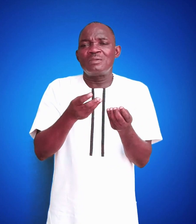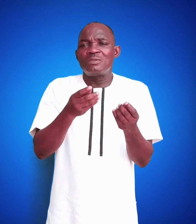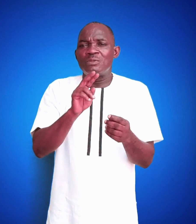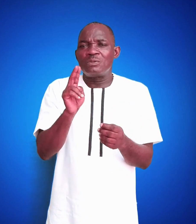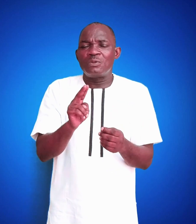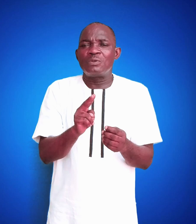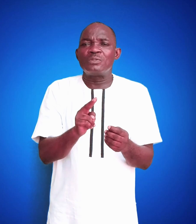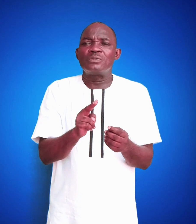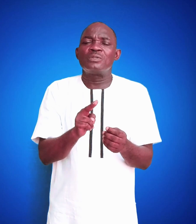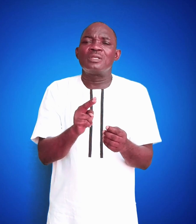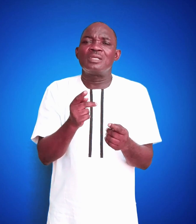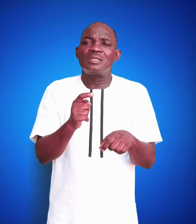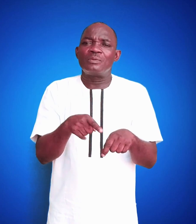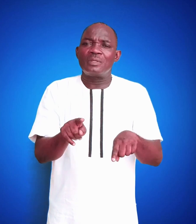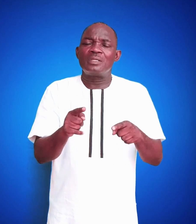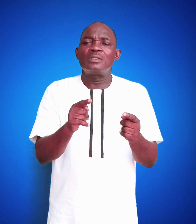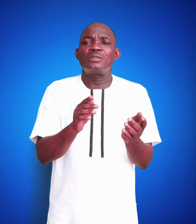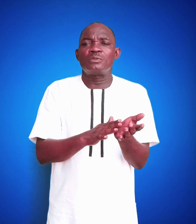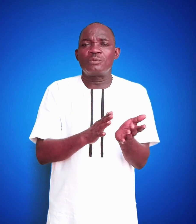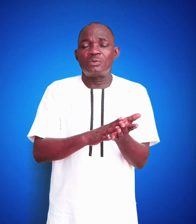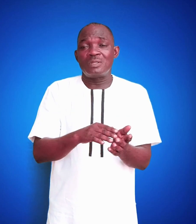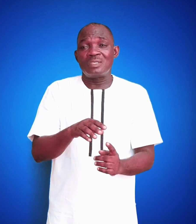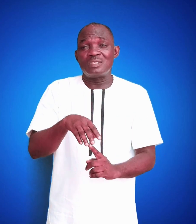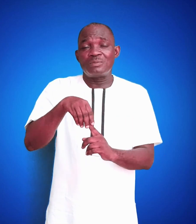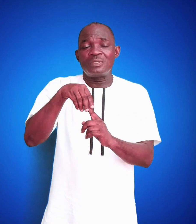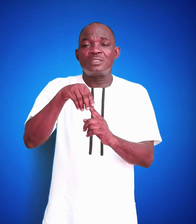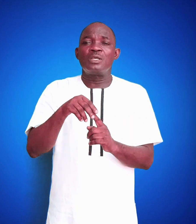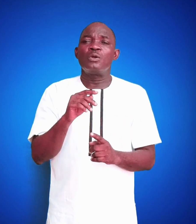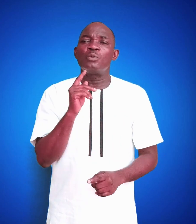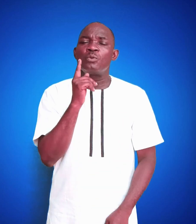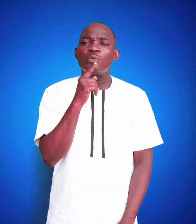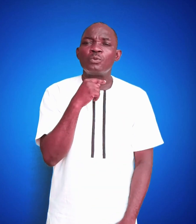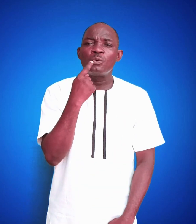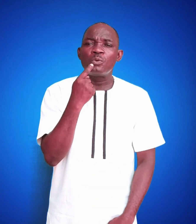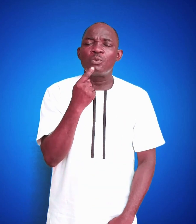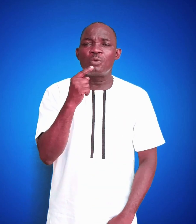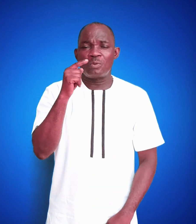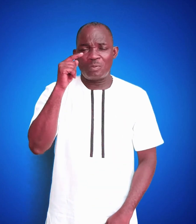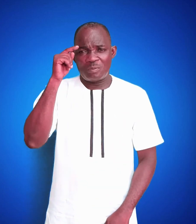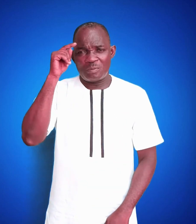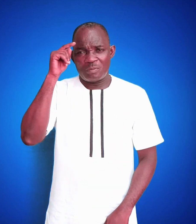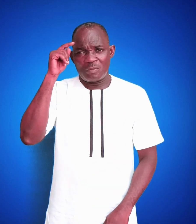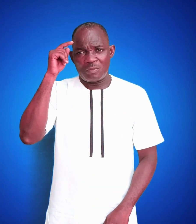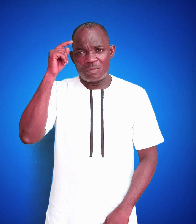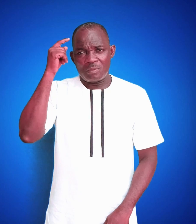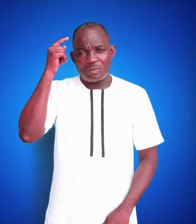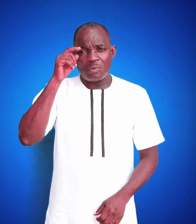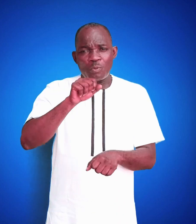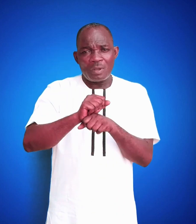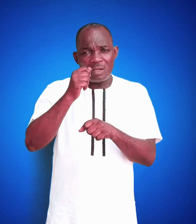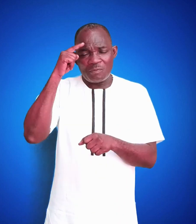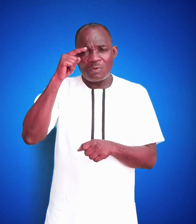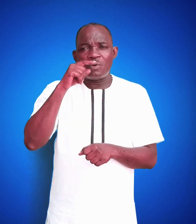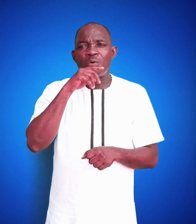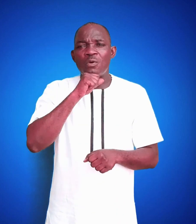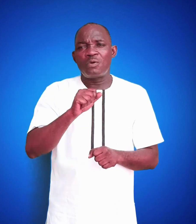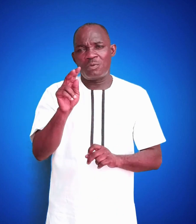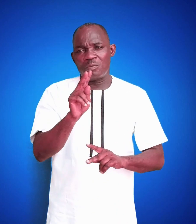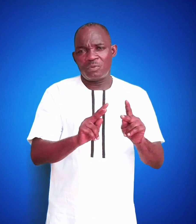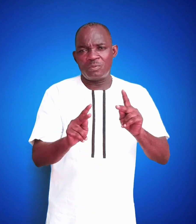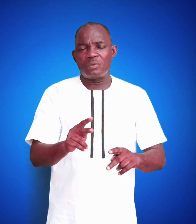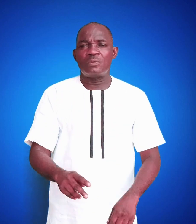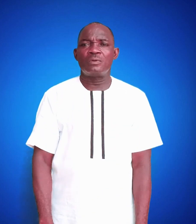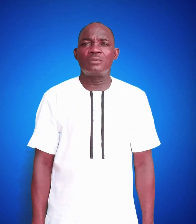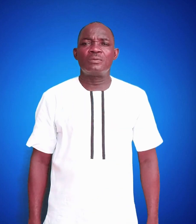of schooling, especially those meant for adults.